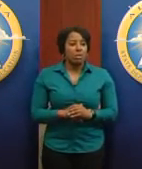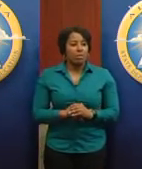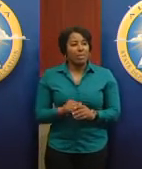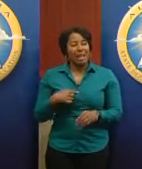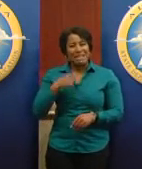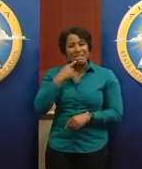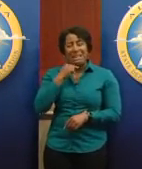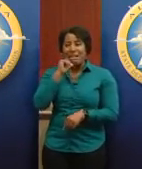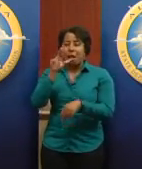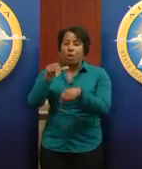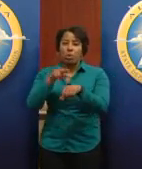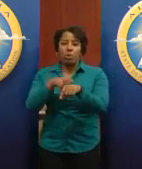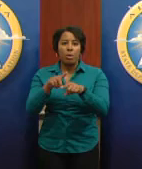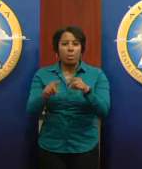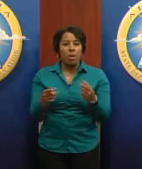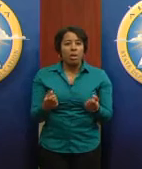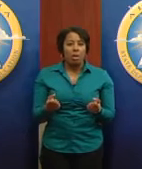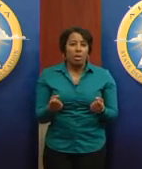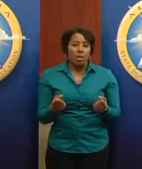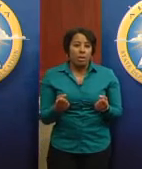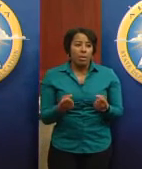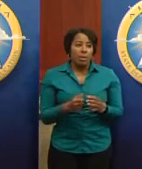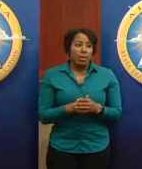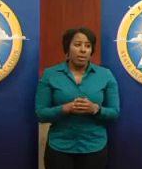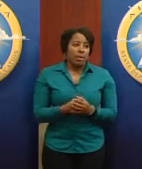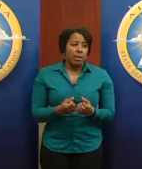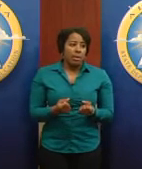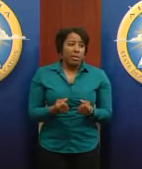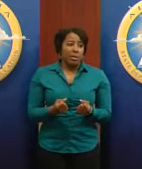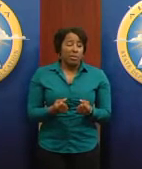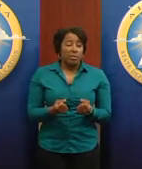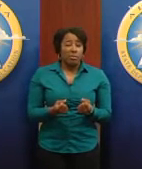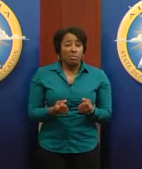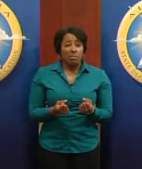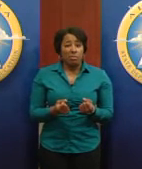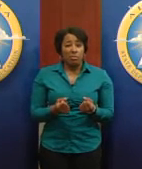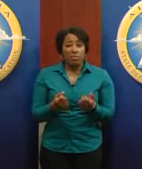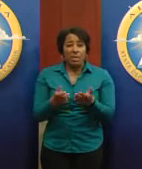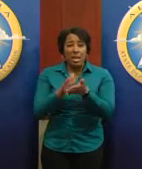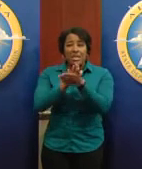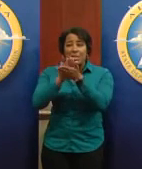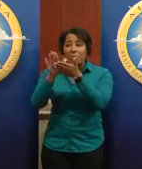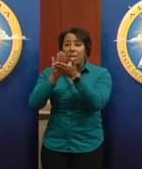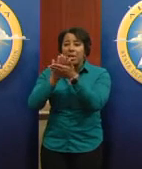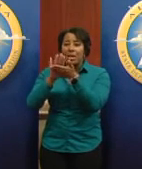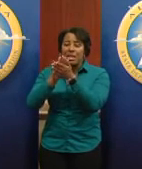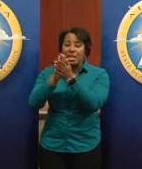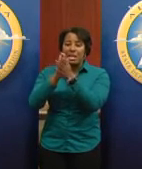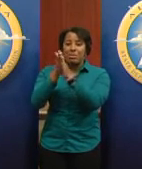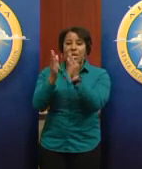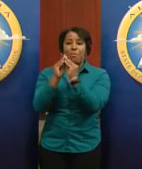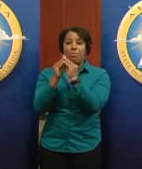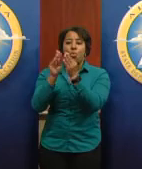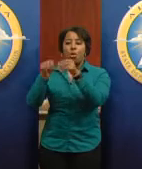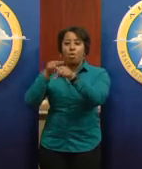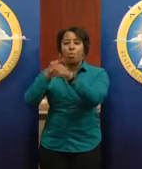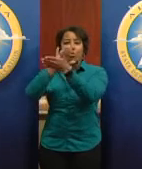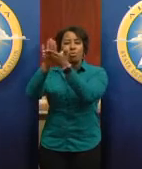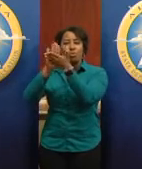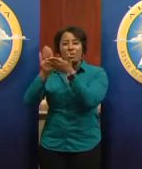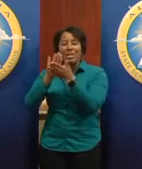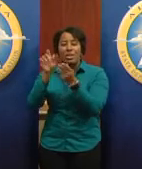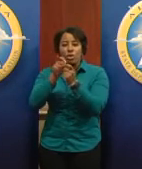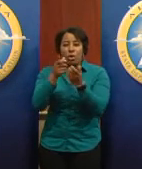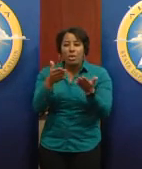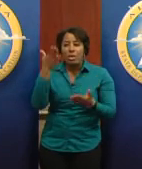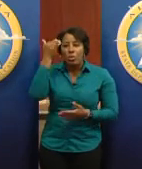not normal, but many of these practices have become more normal to us in the past few years because of the flu outbreaks. Again, public